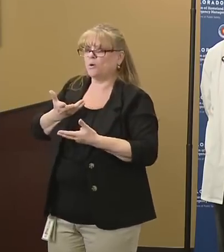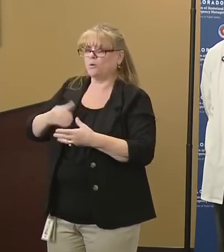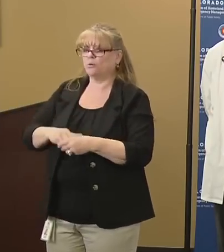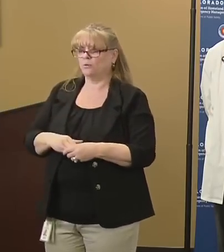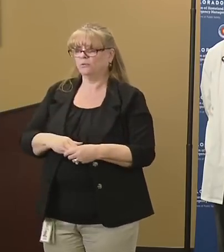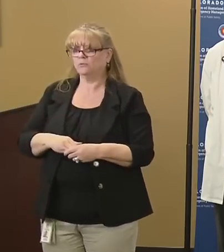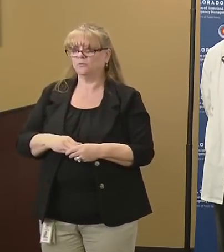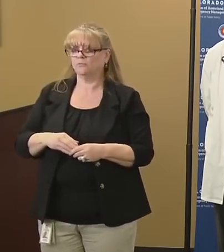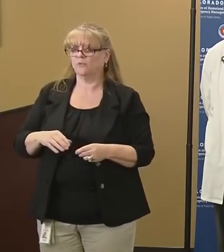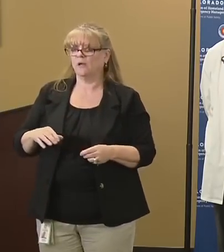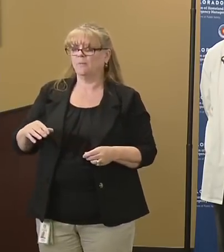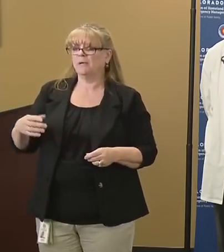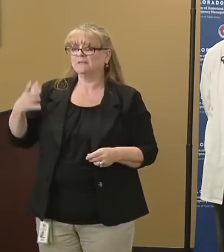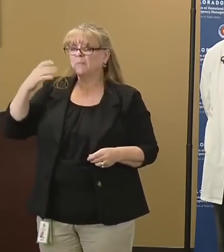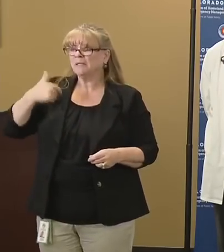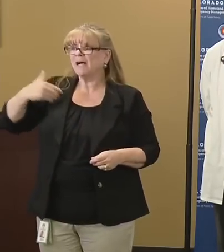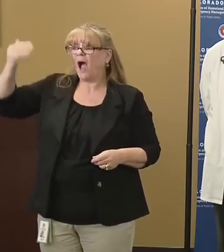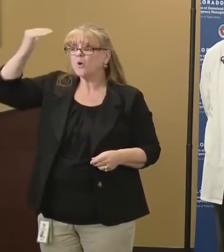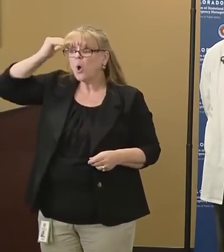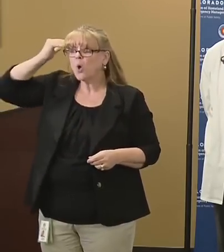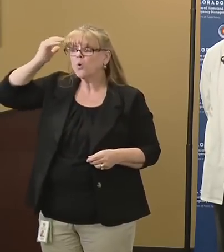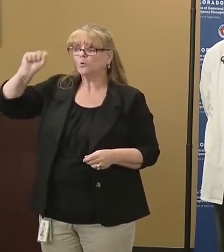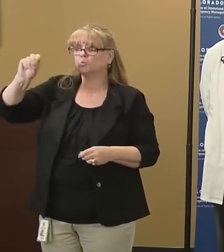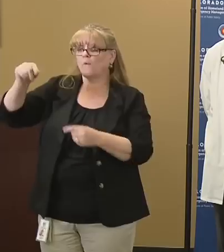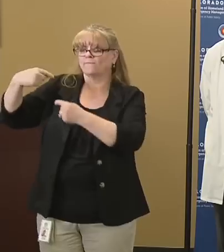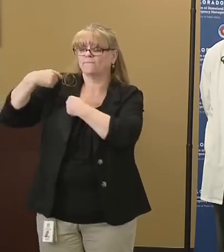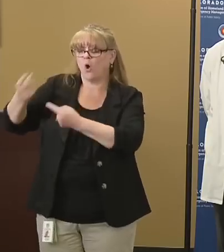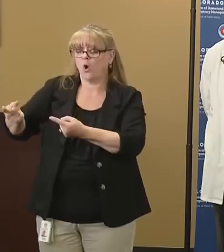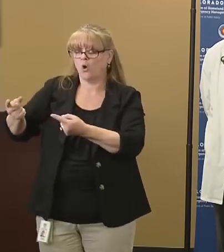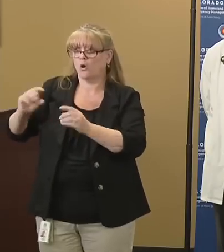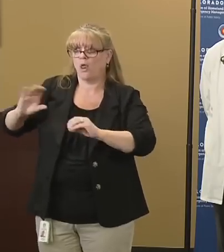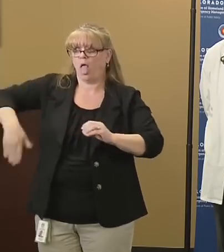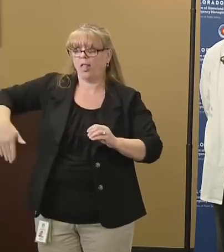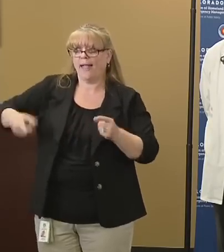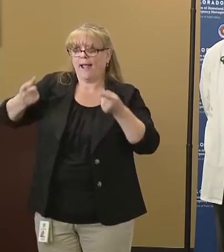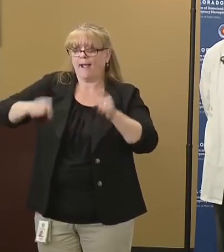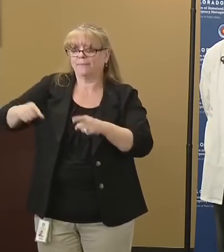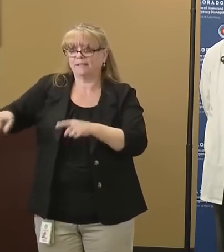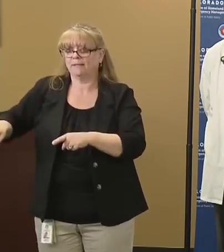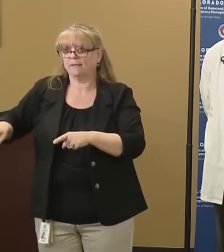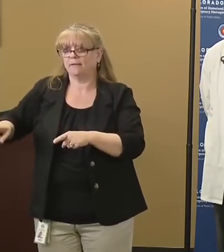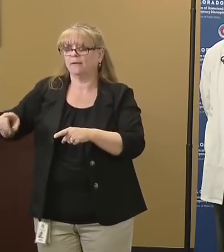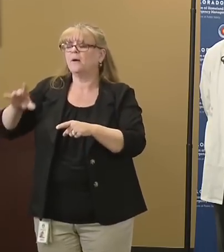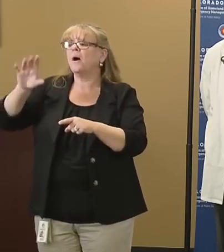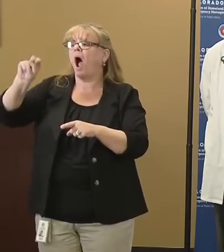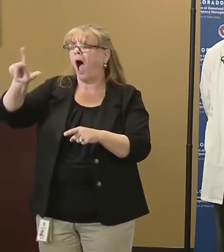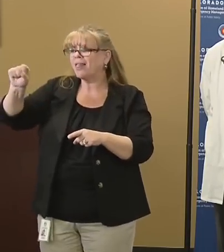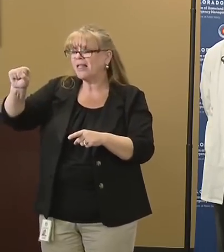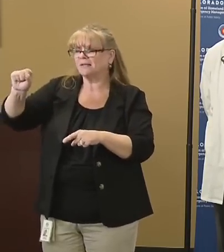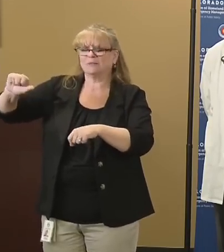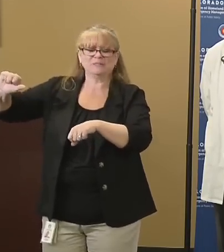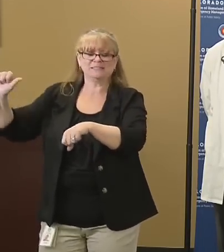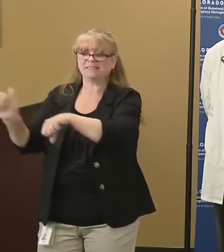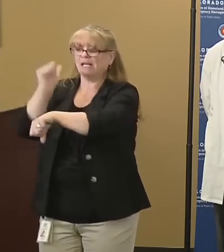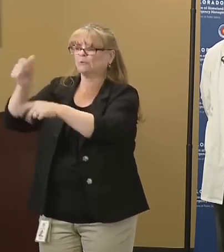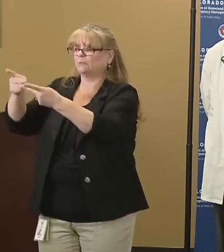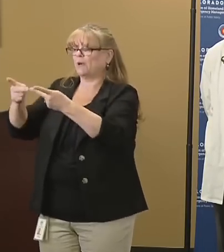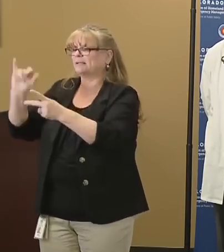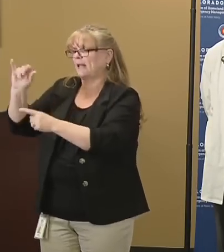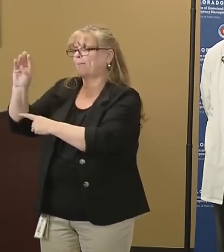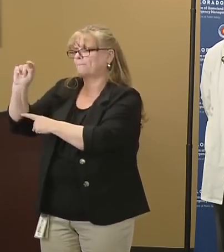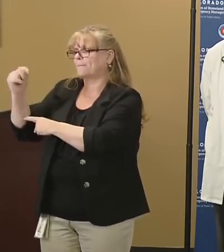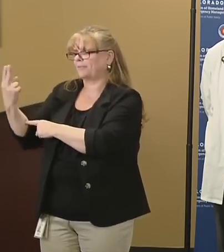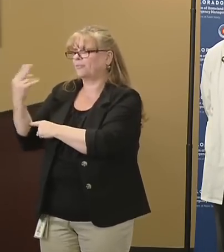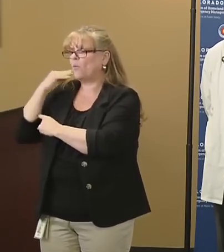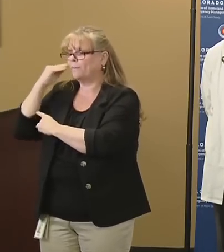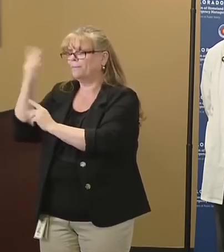as we know, there aren't any occurring except under dangerous circumstances where they need to be, and state resources are not a part